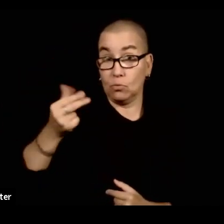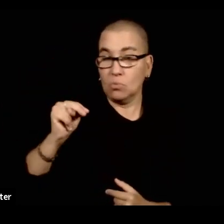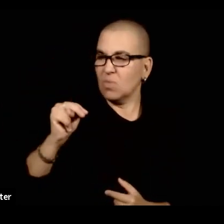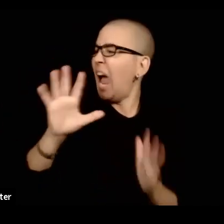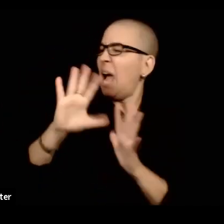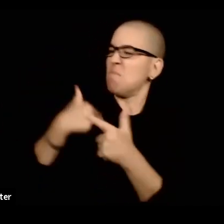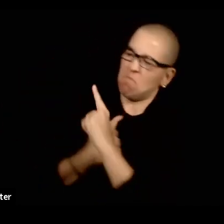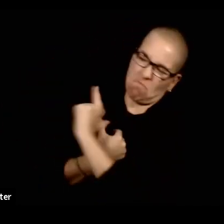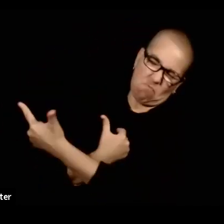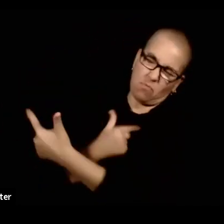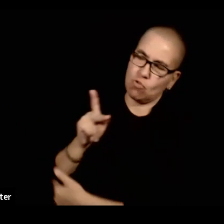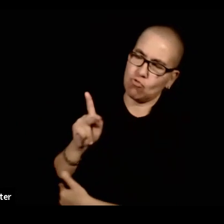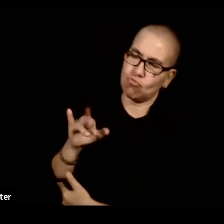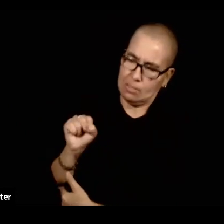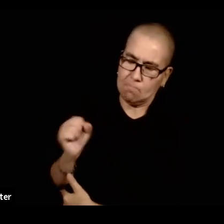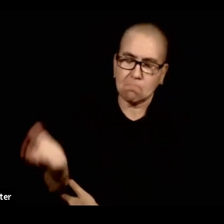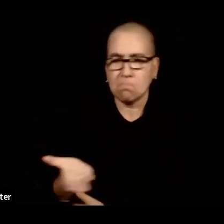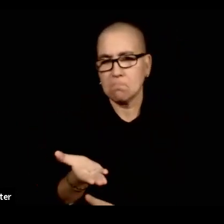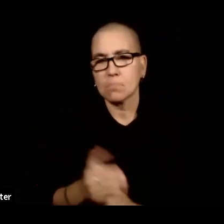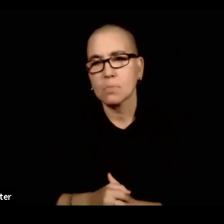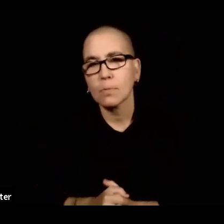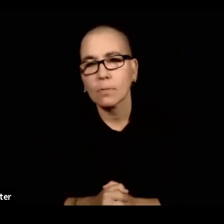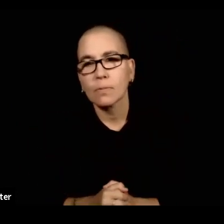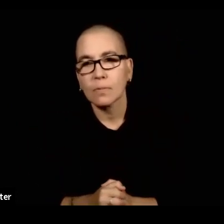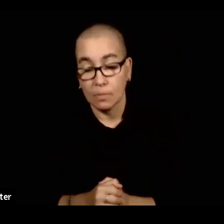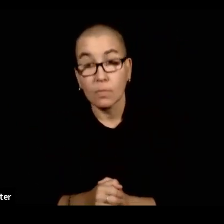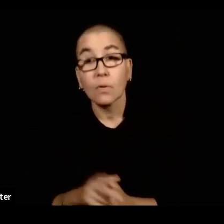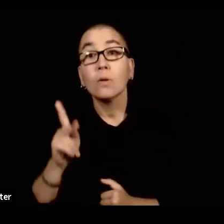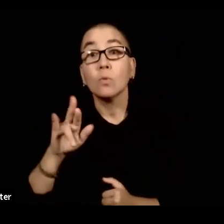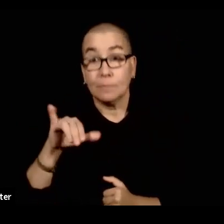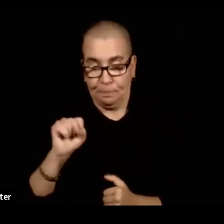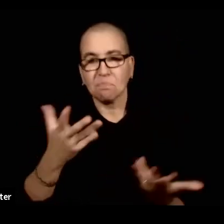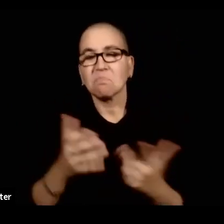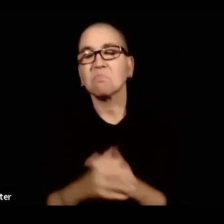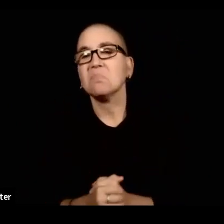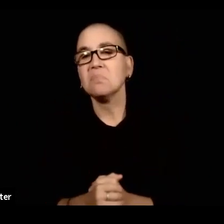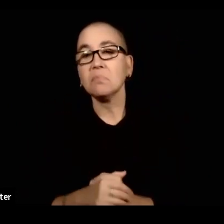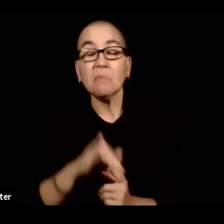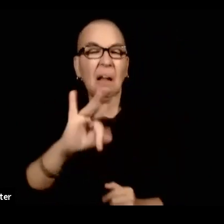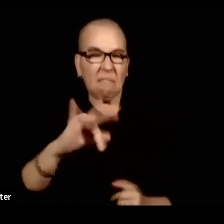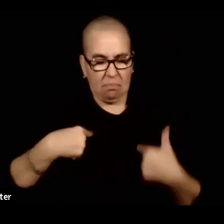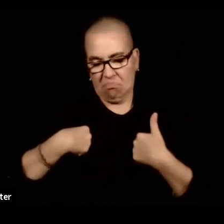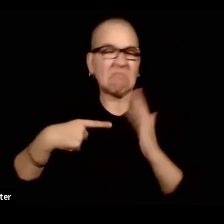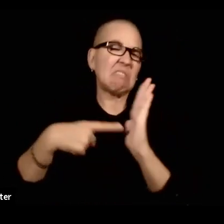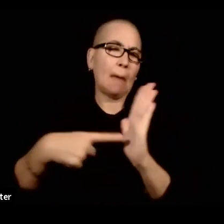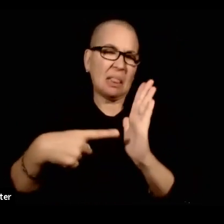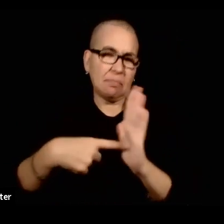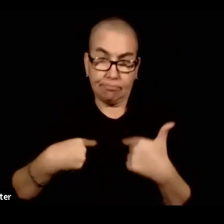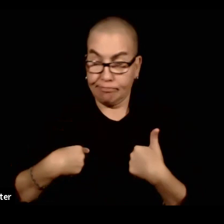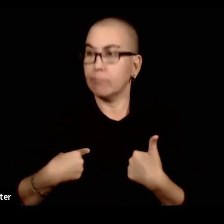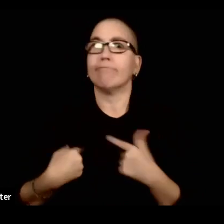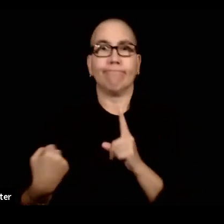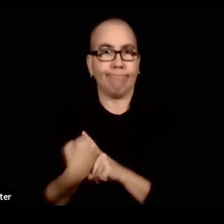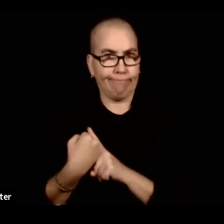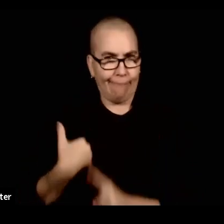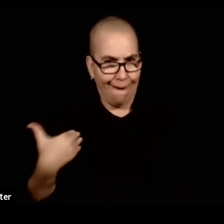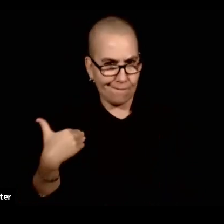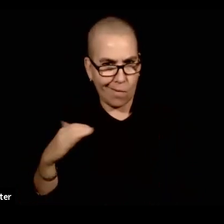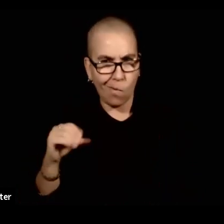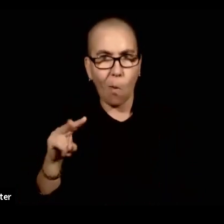If let's say that I develop COVID, so the first thing that happens is I will be interviewed,